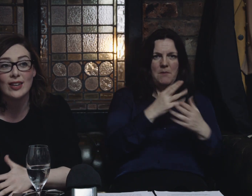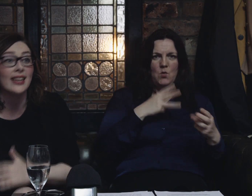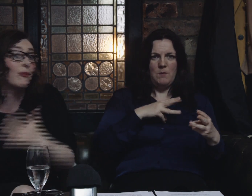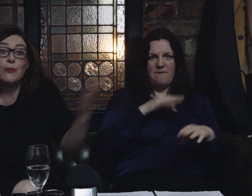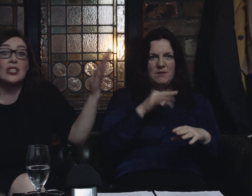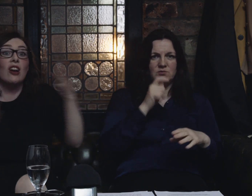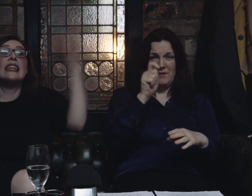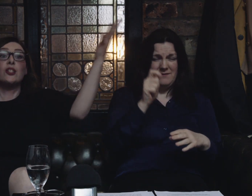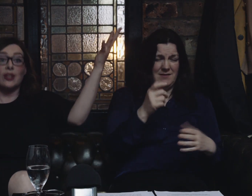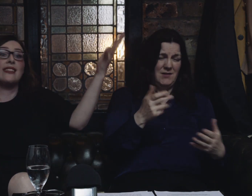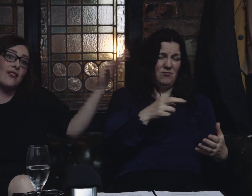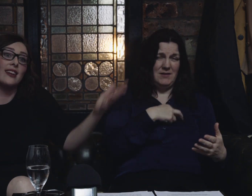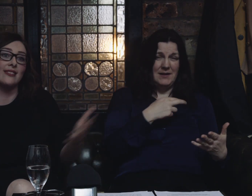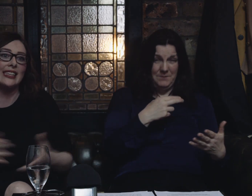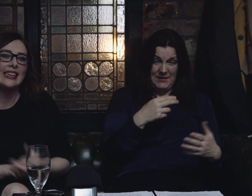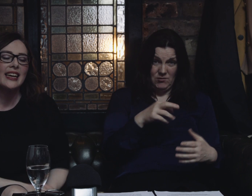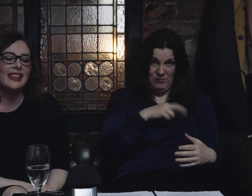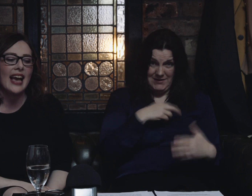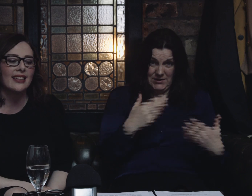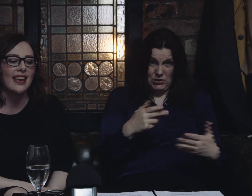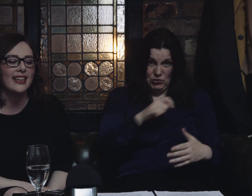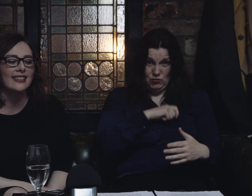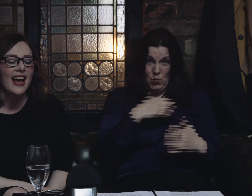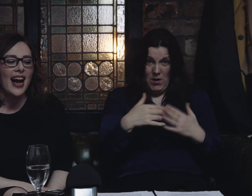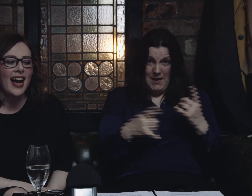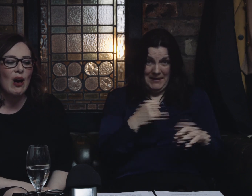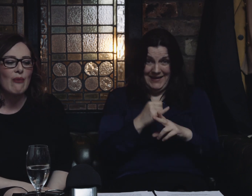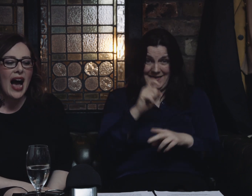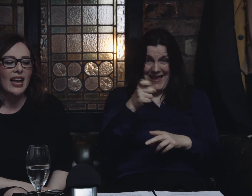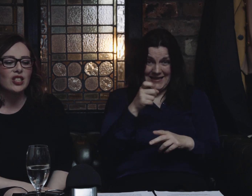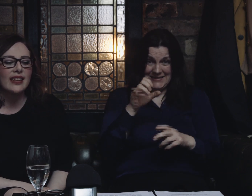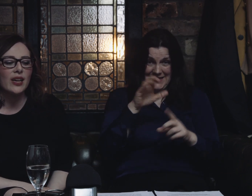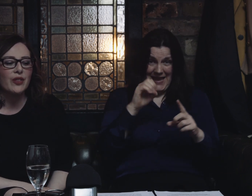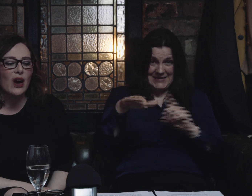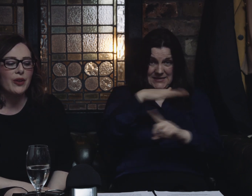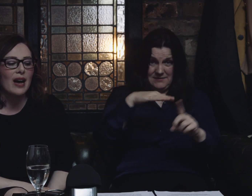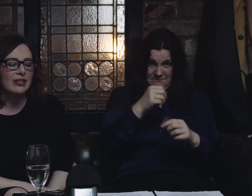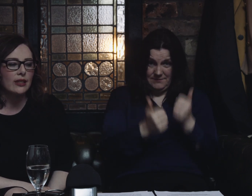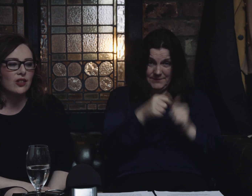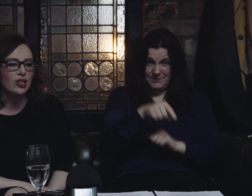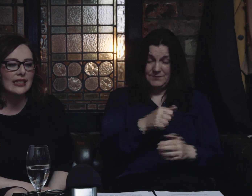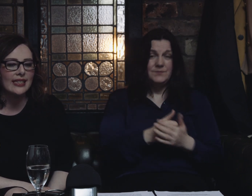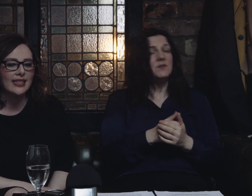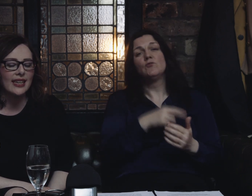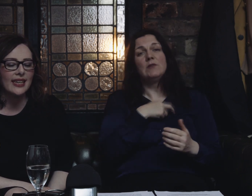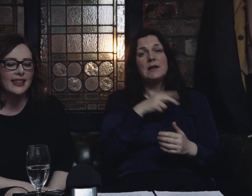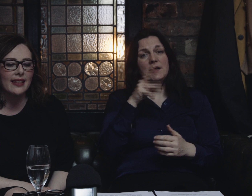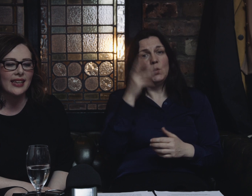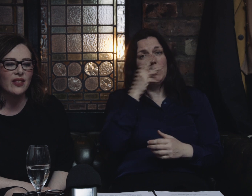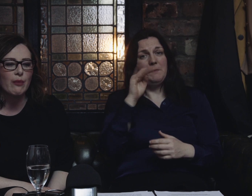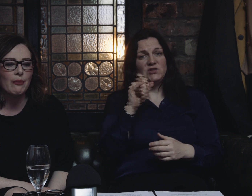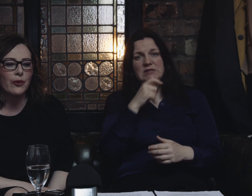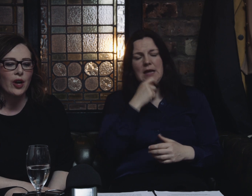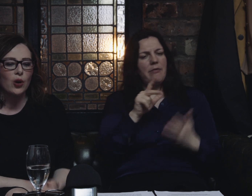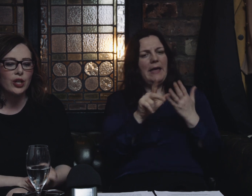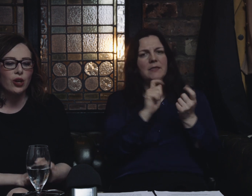from travelling, which are literally the facts of the X case, and just saying with absolute certainty that